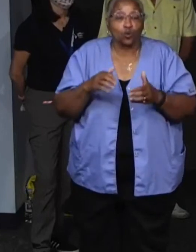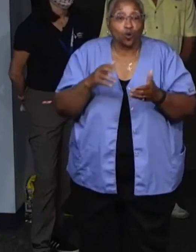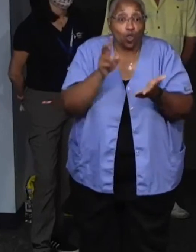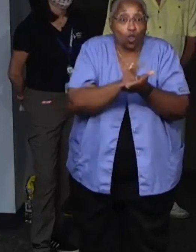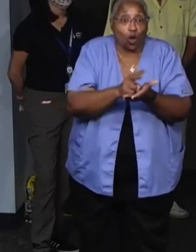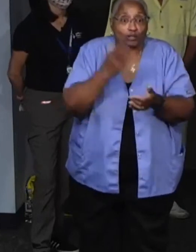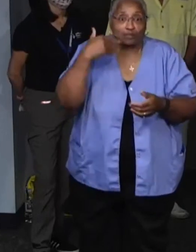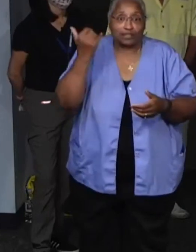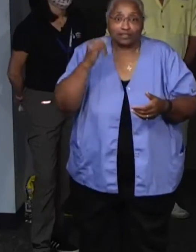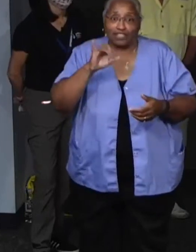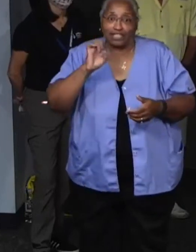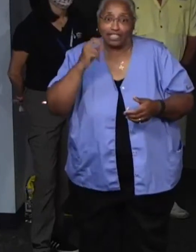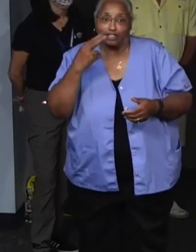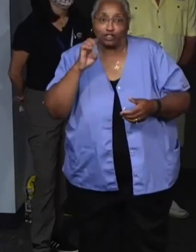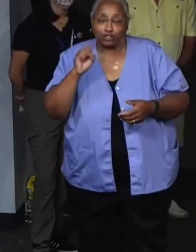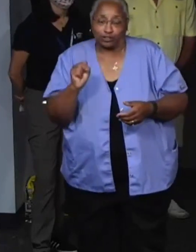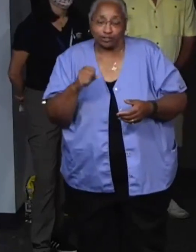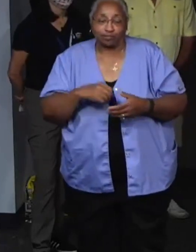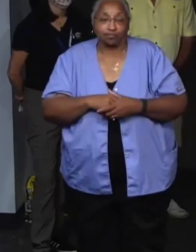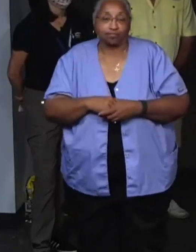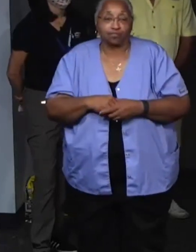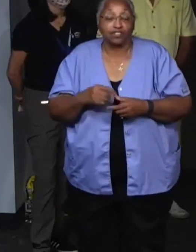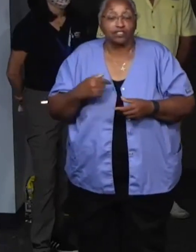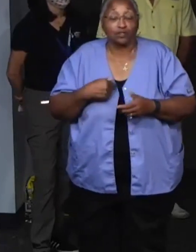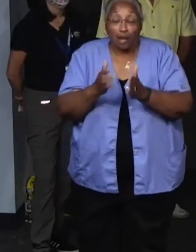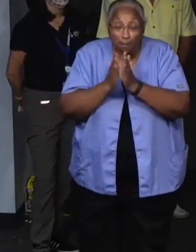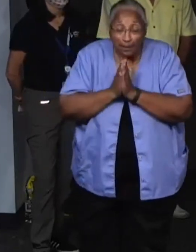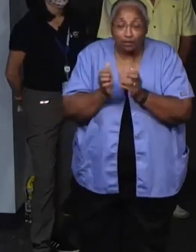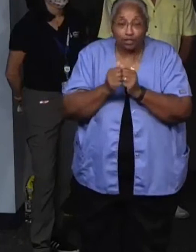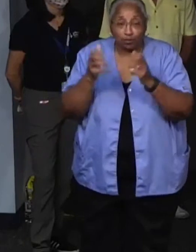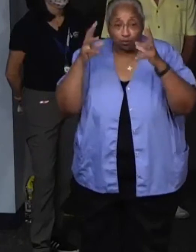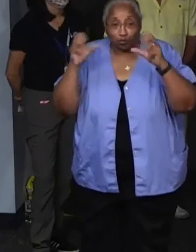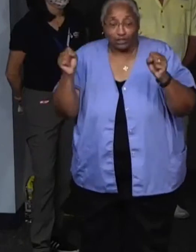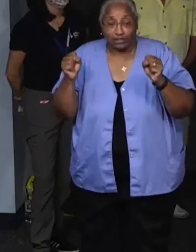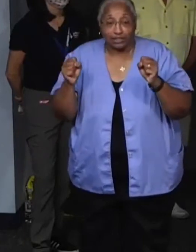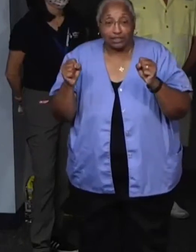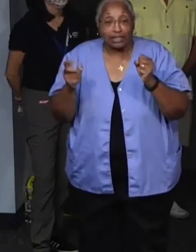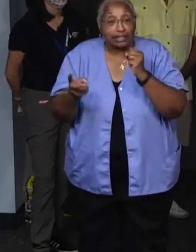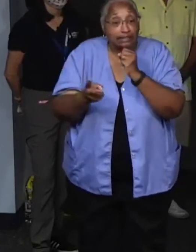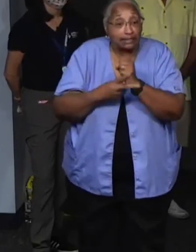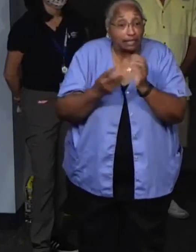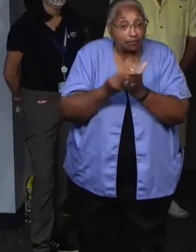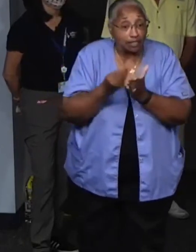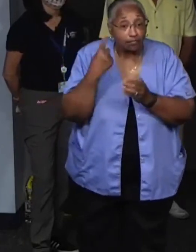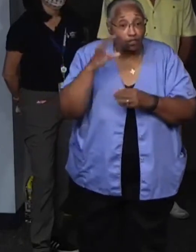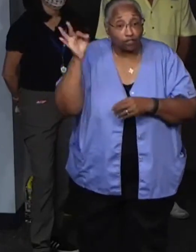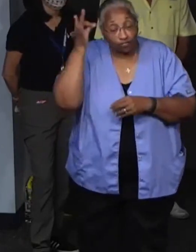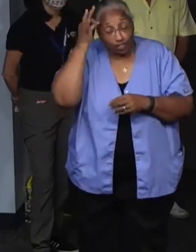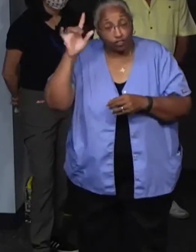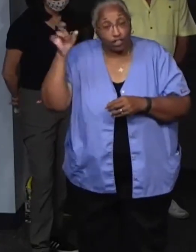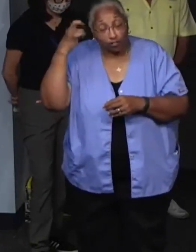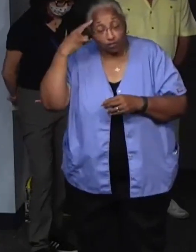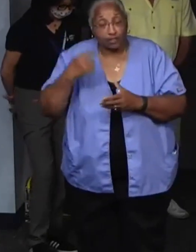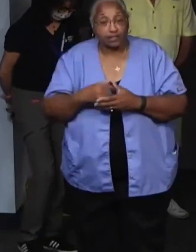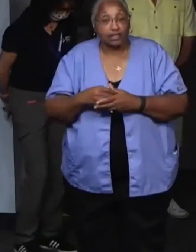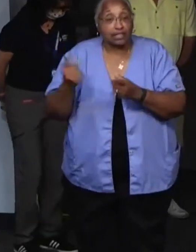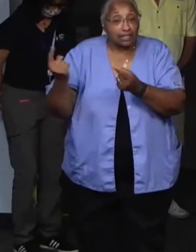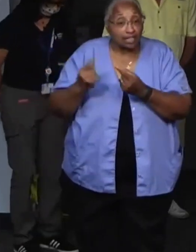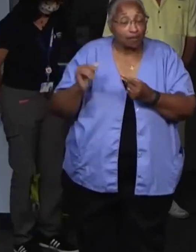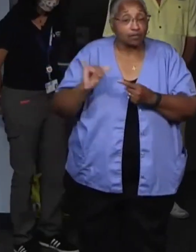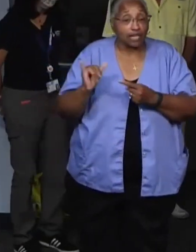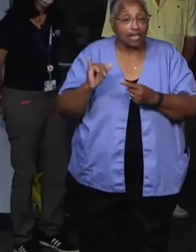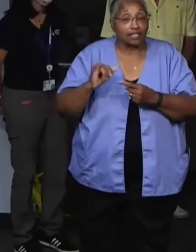to do with it. So I pleaded to him, look, save the federal government money. Come in like 16 years ago when George Bush